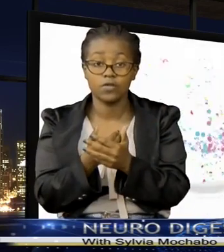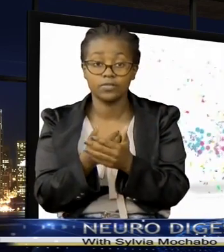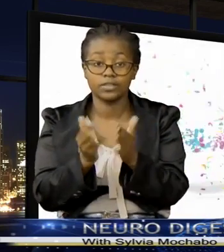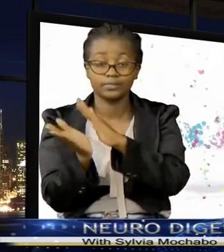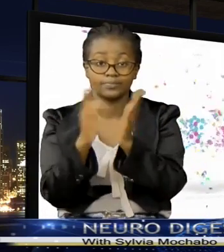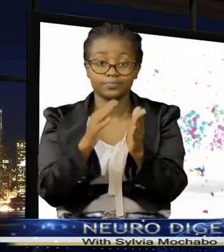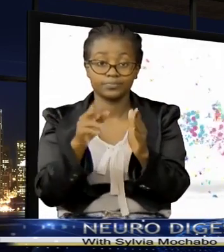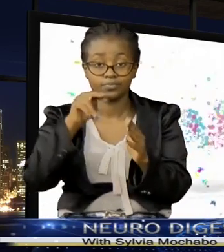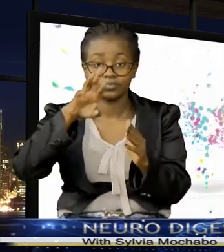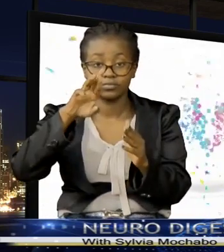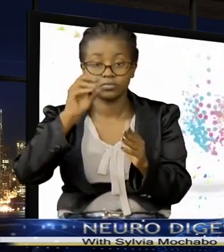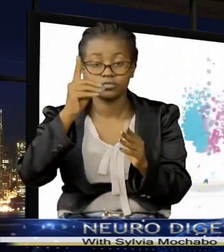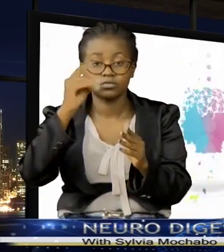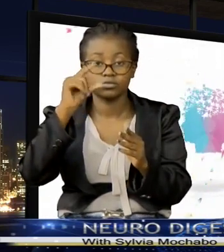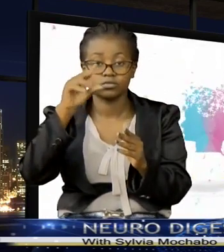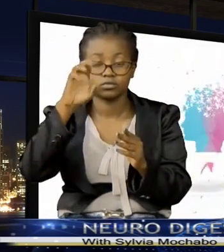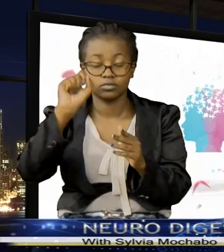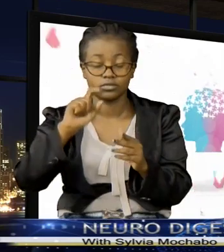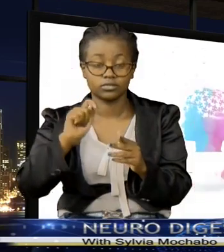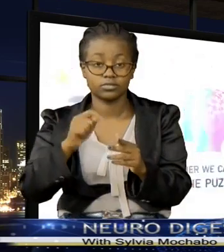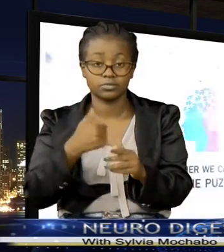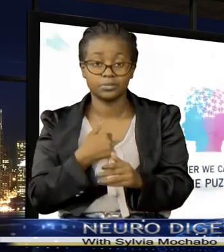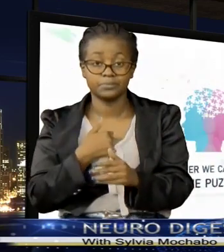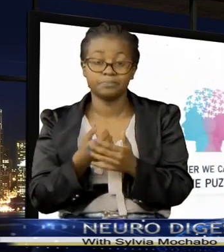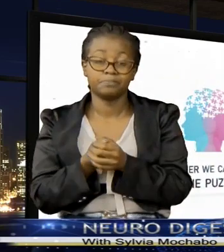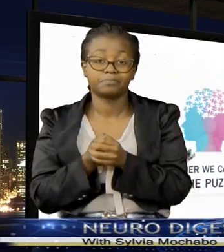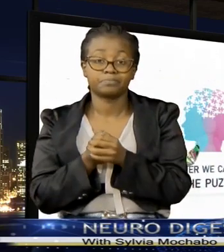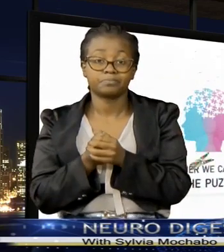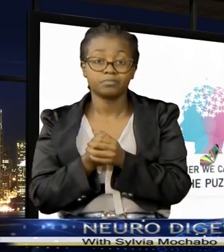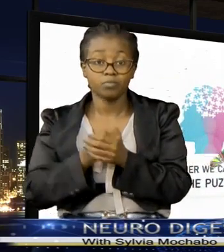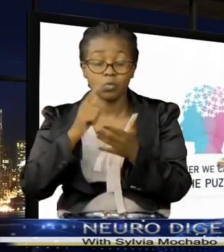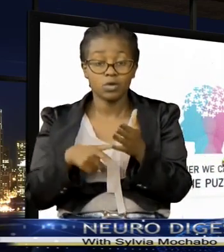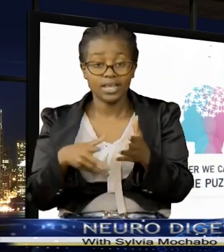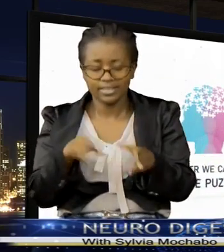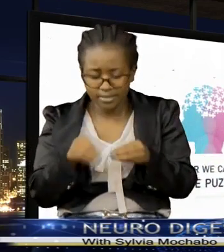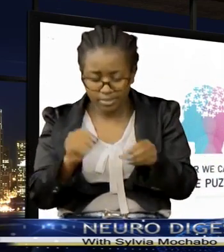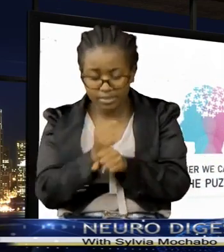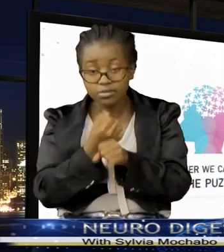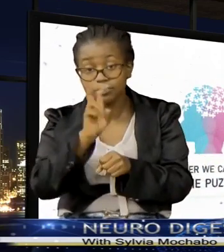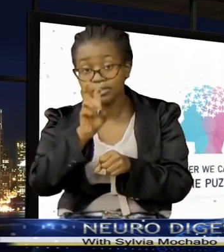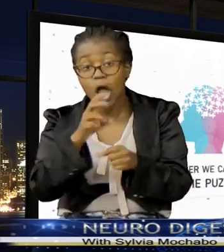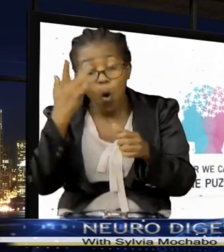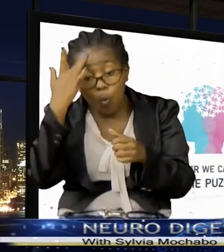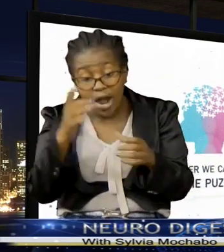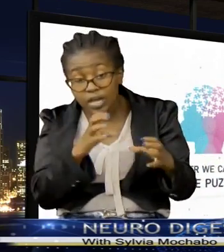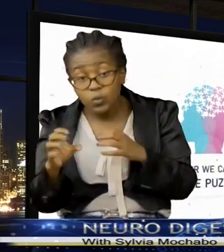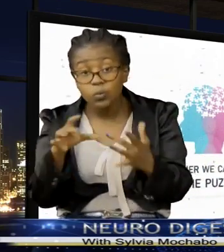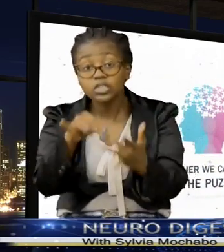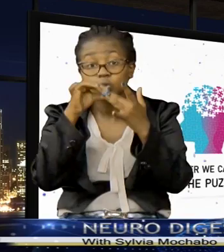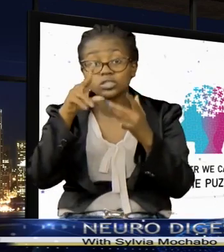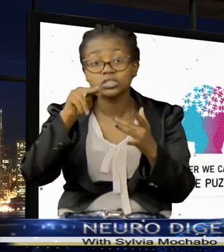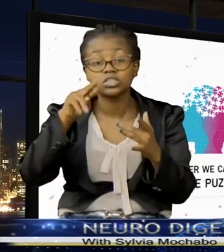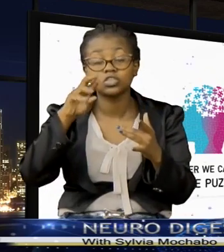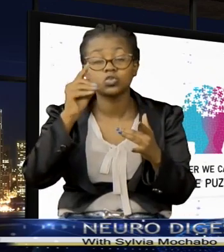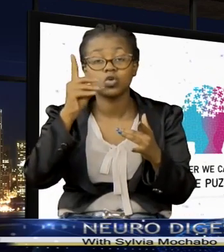season of Neuro Digest with me, Sylvia Moraa. So what are invisible disabilities and why did we choose Neuro